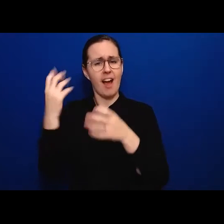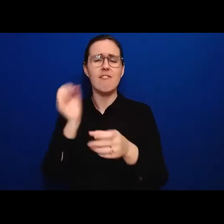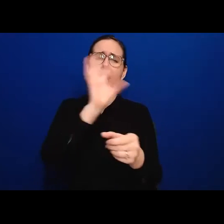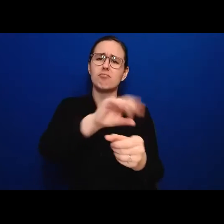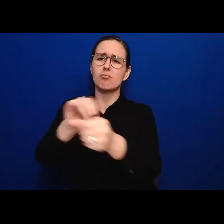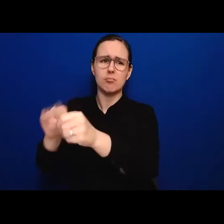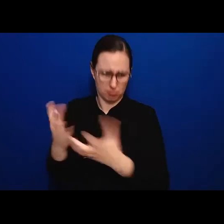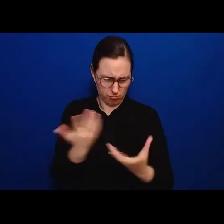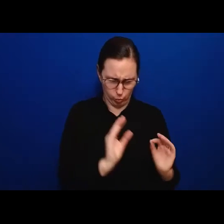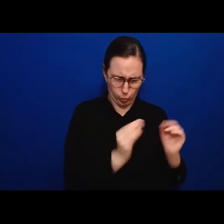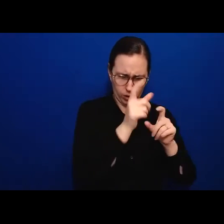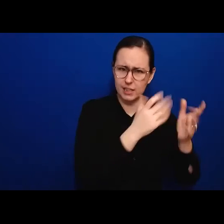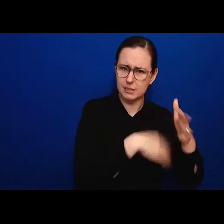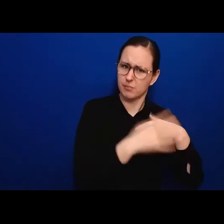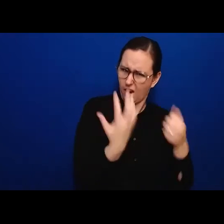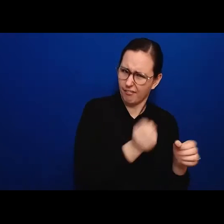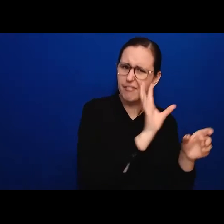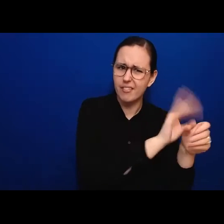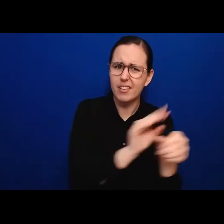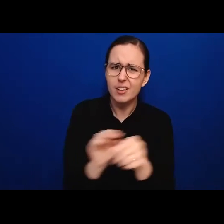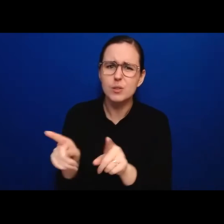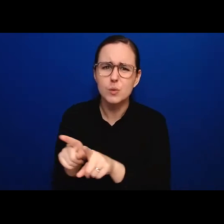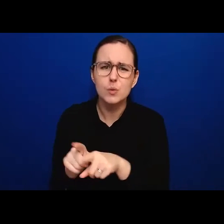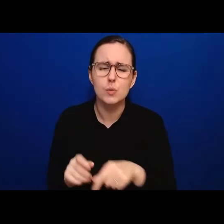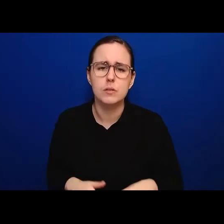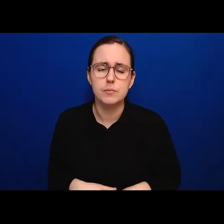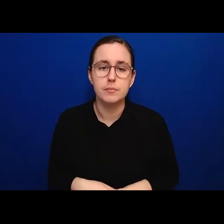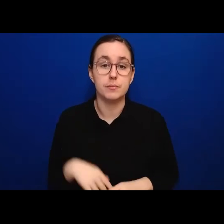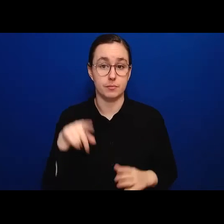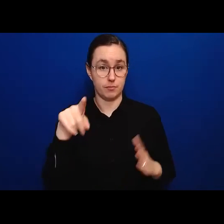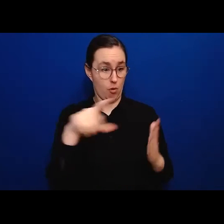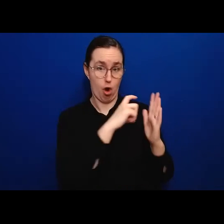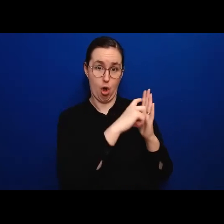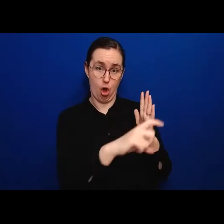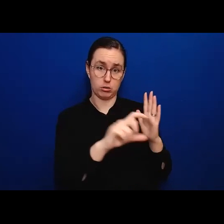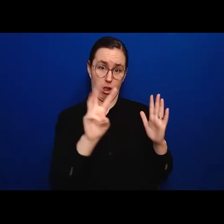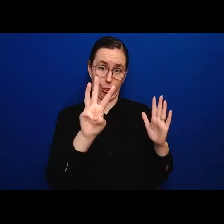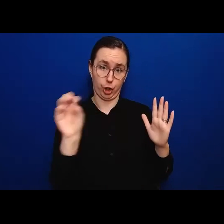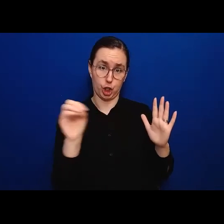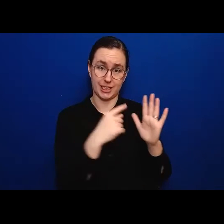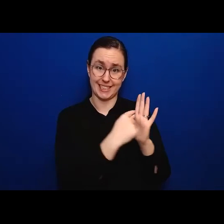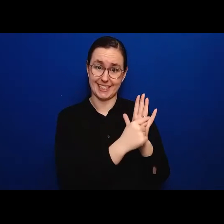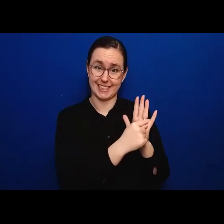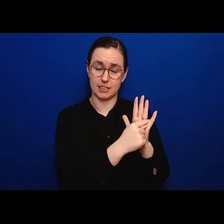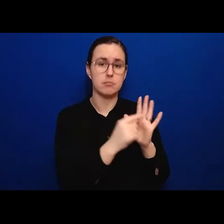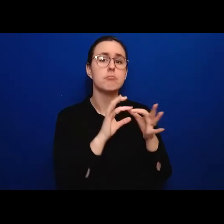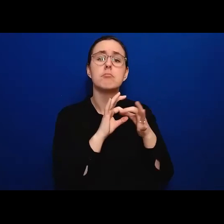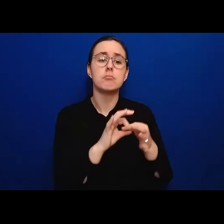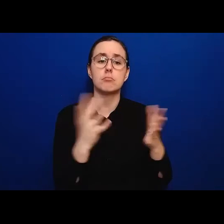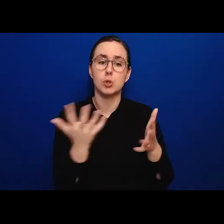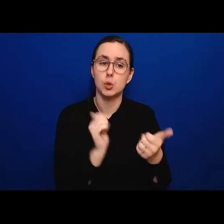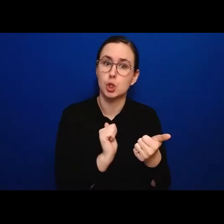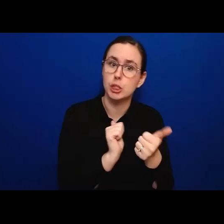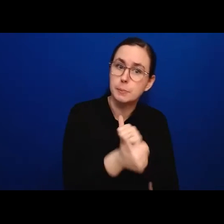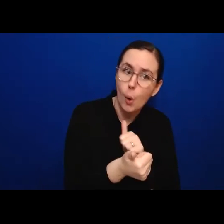Article 30 of the Convention indicates, is a basic element among our rights. I'm